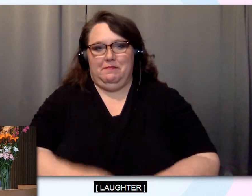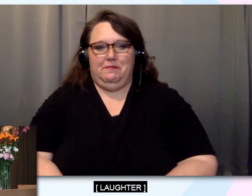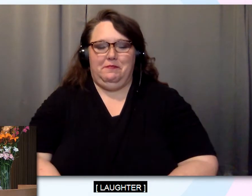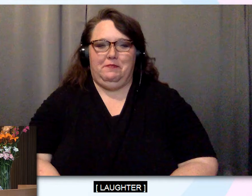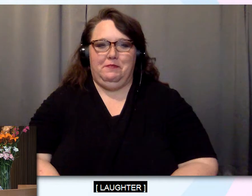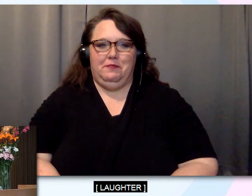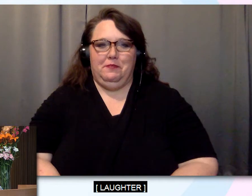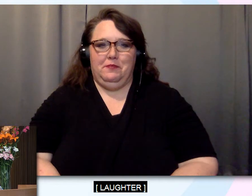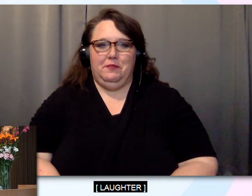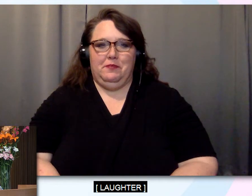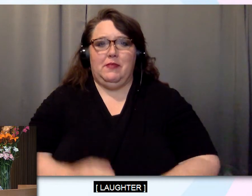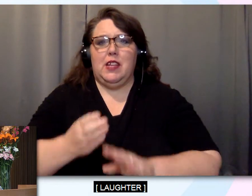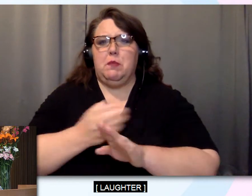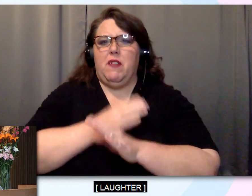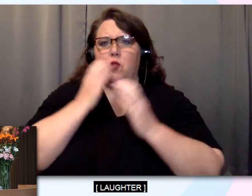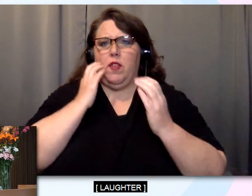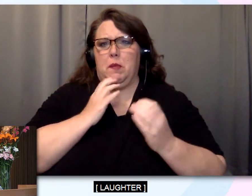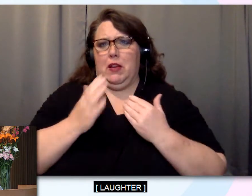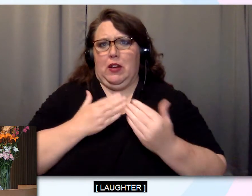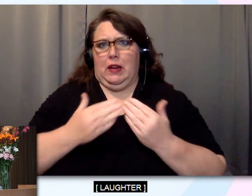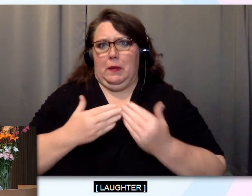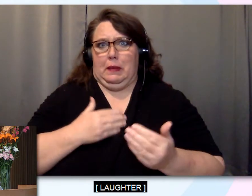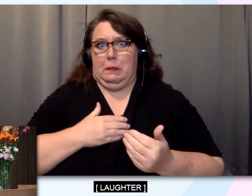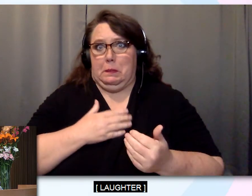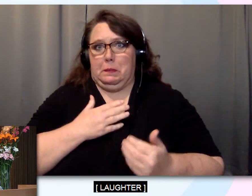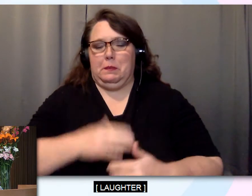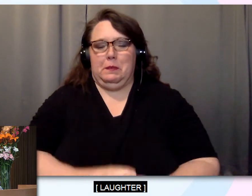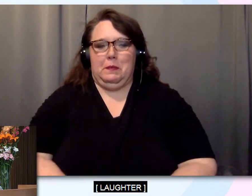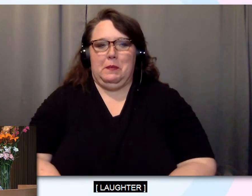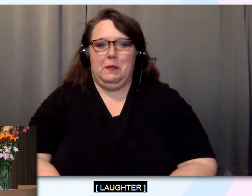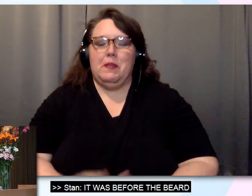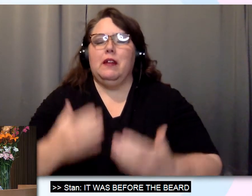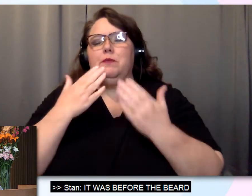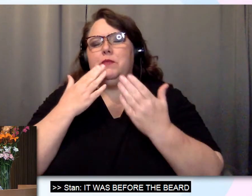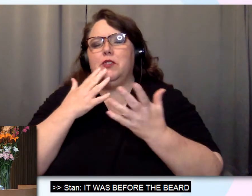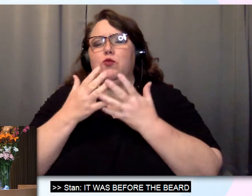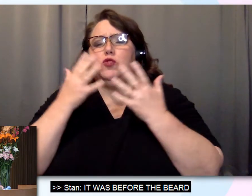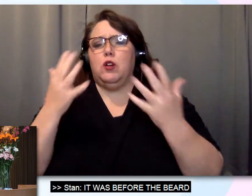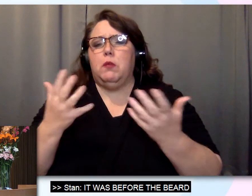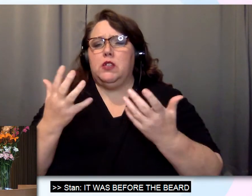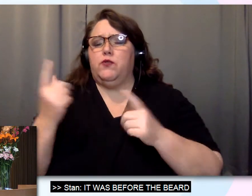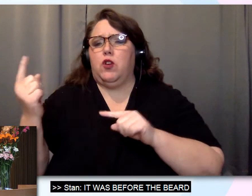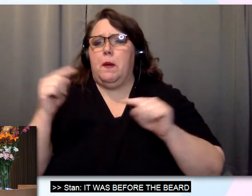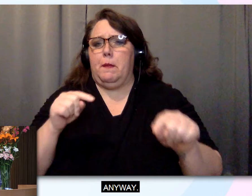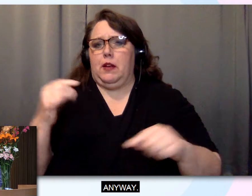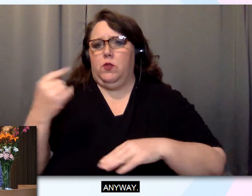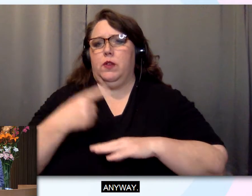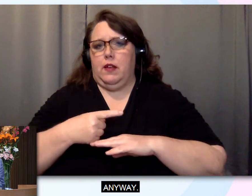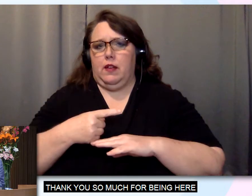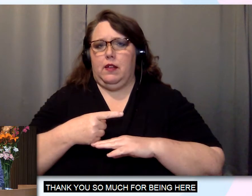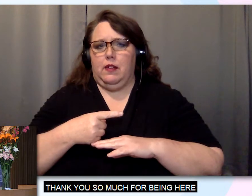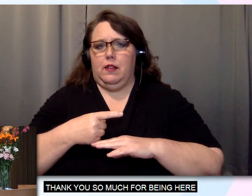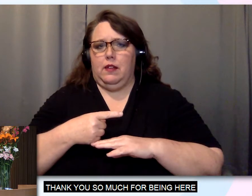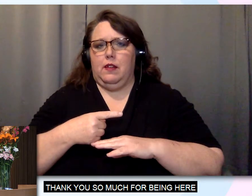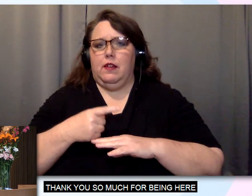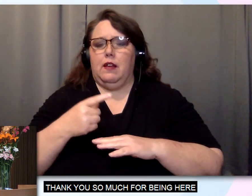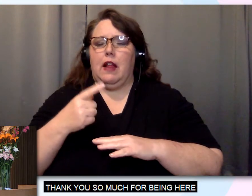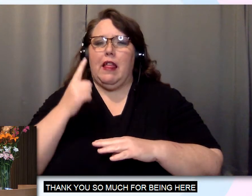It's before the beard, anyway. Thank you so much for being here,